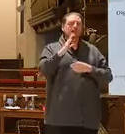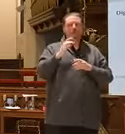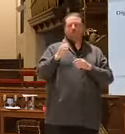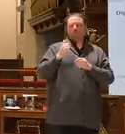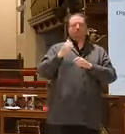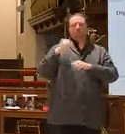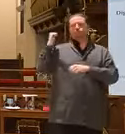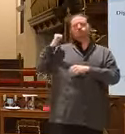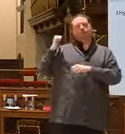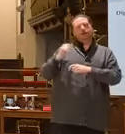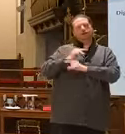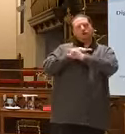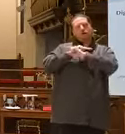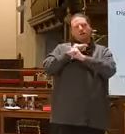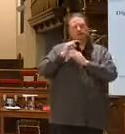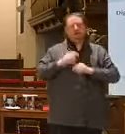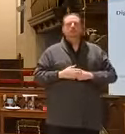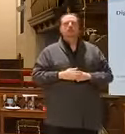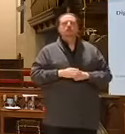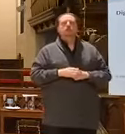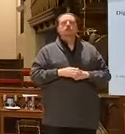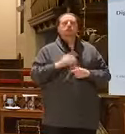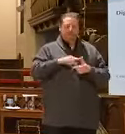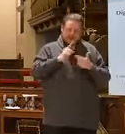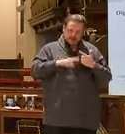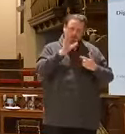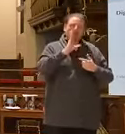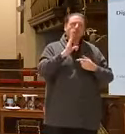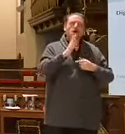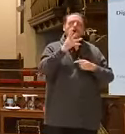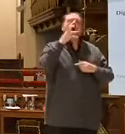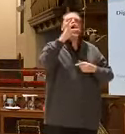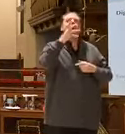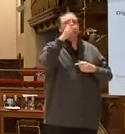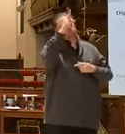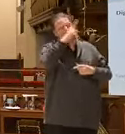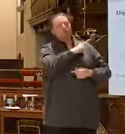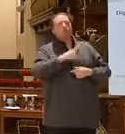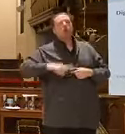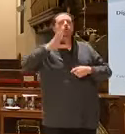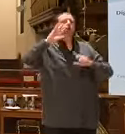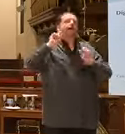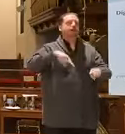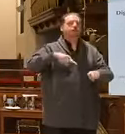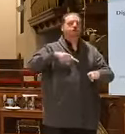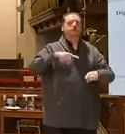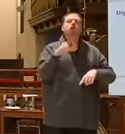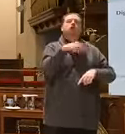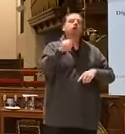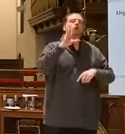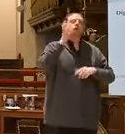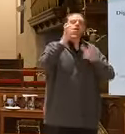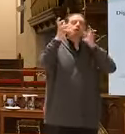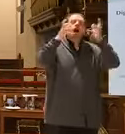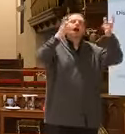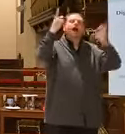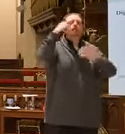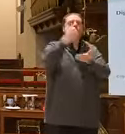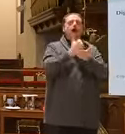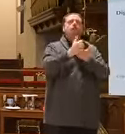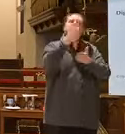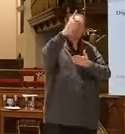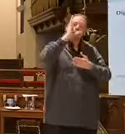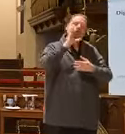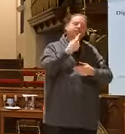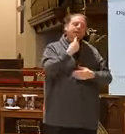guard. Then you shall call, and the Lord will answer. You shall cry for help, and he will